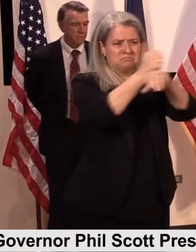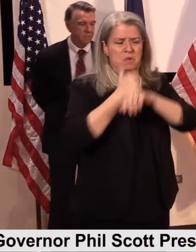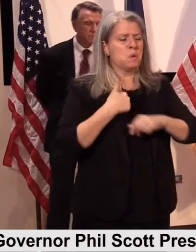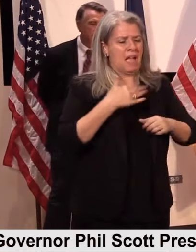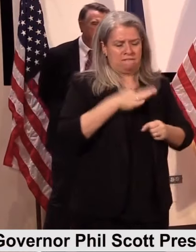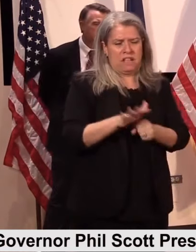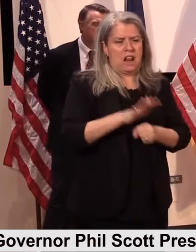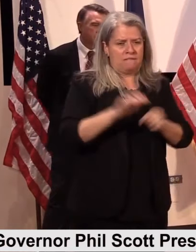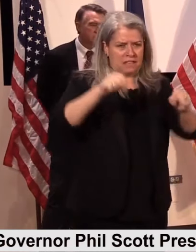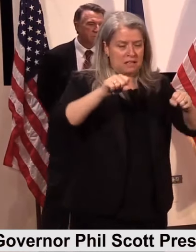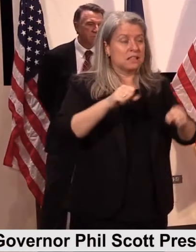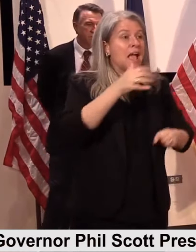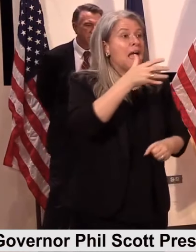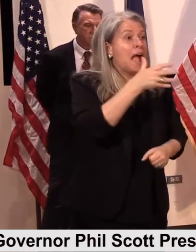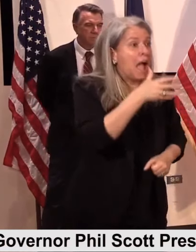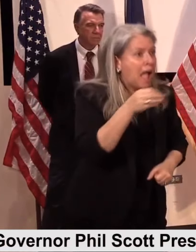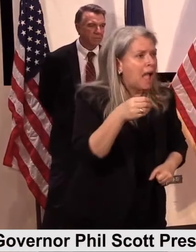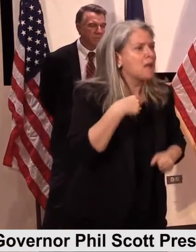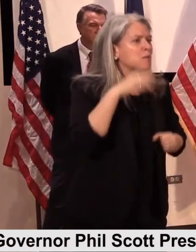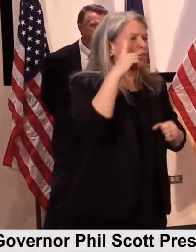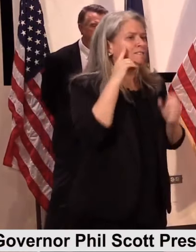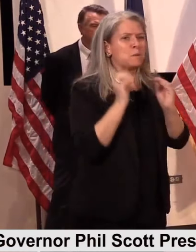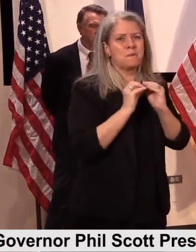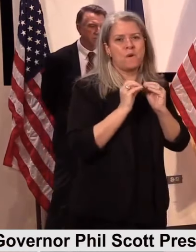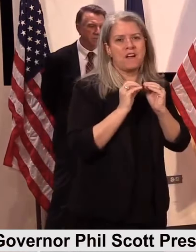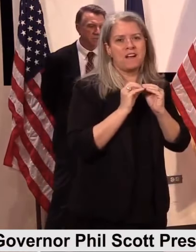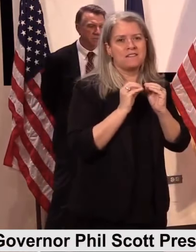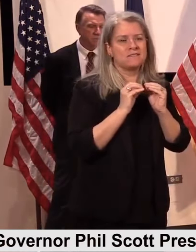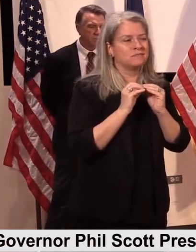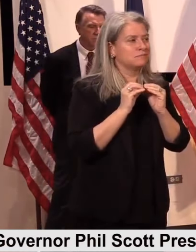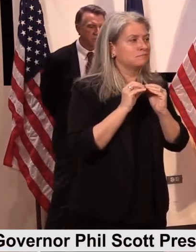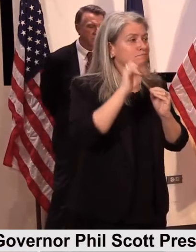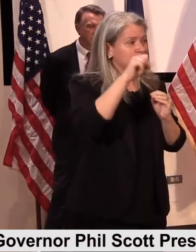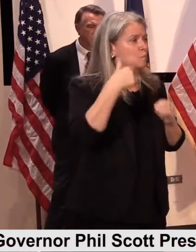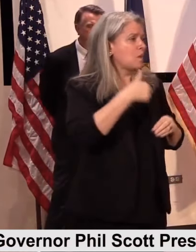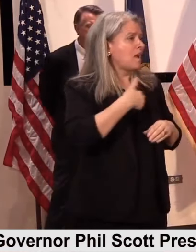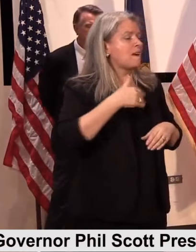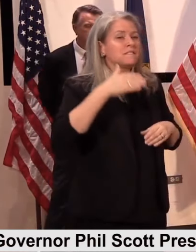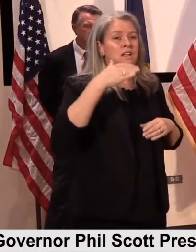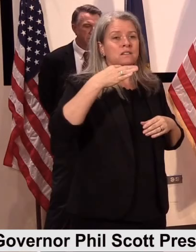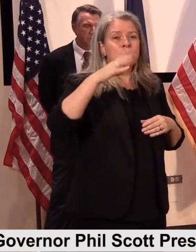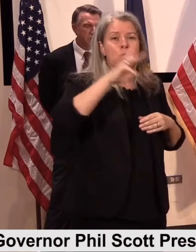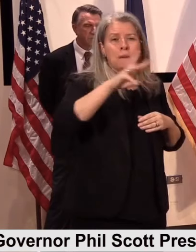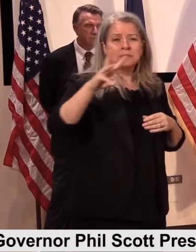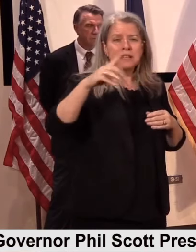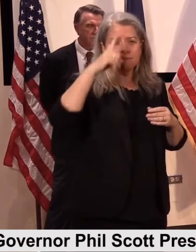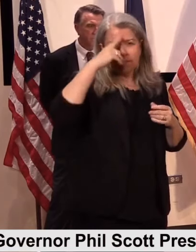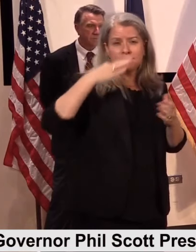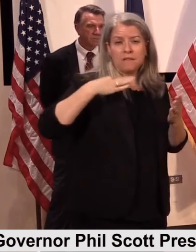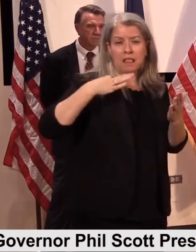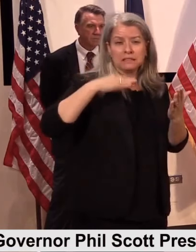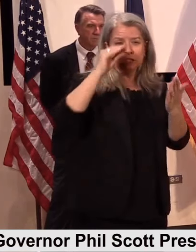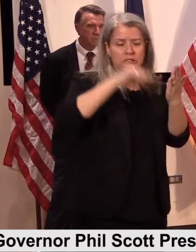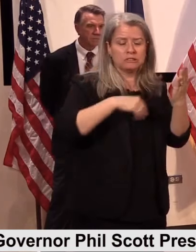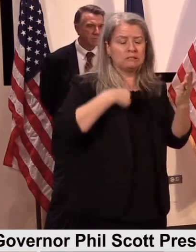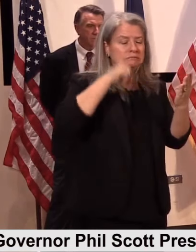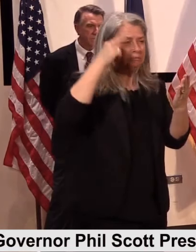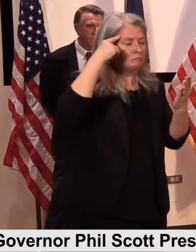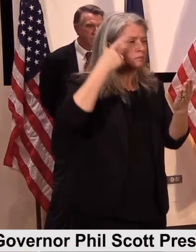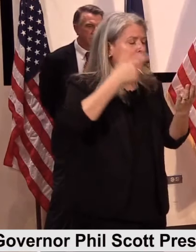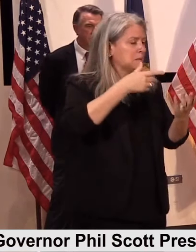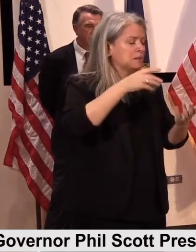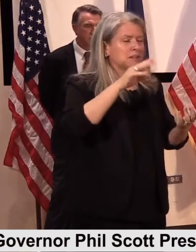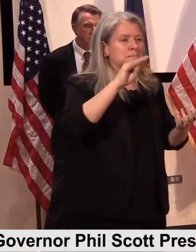as we move forward with this. So there is a volunteer website. I don't have it on me. Maybe Mike Sherling